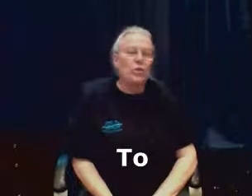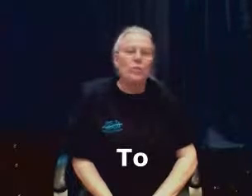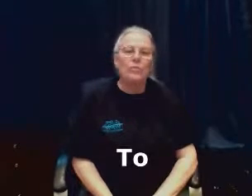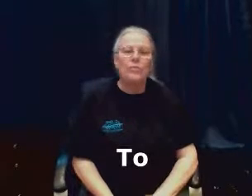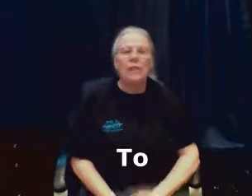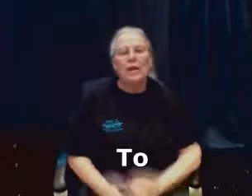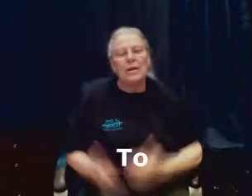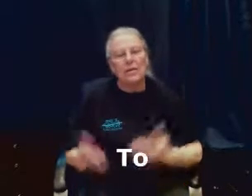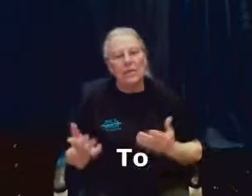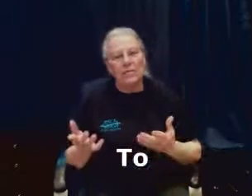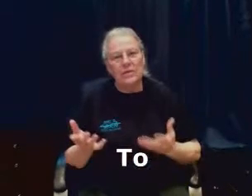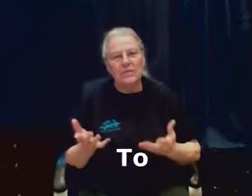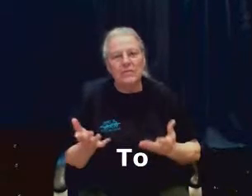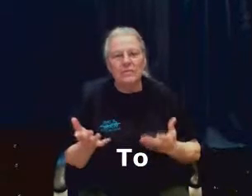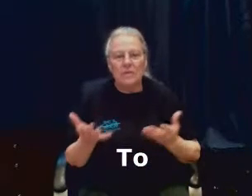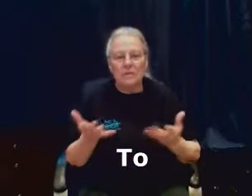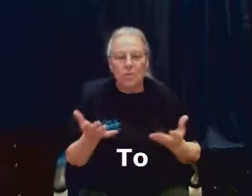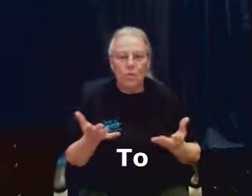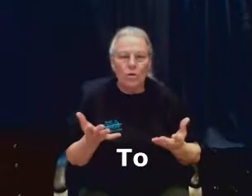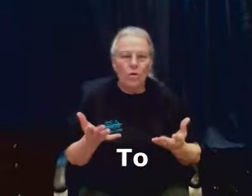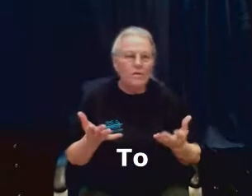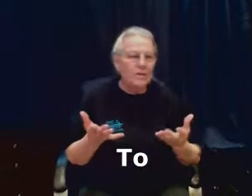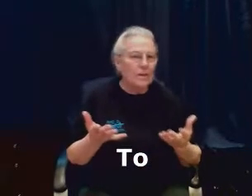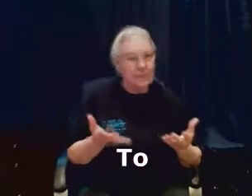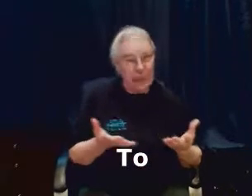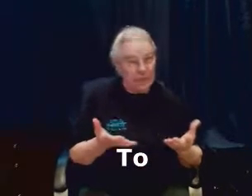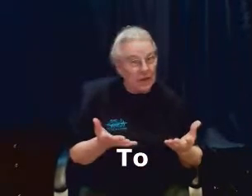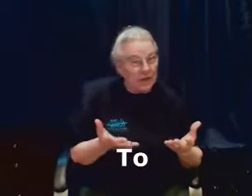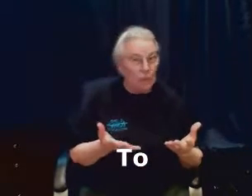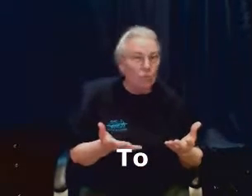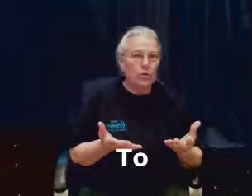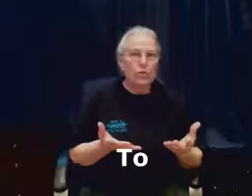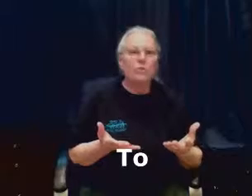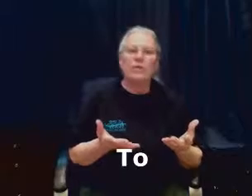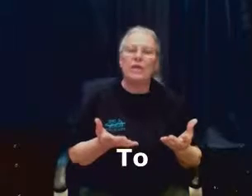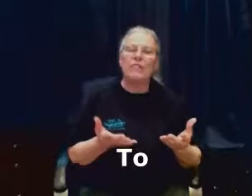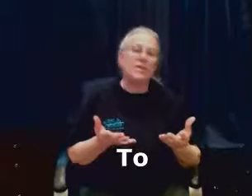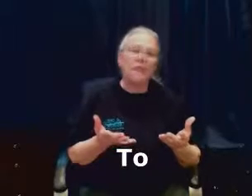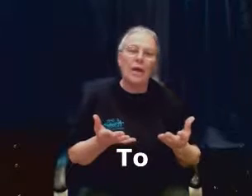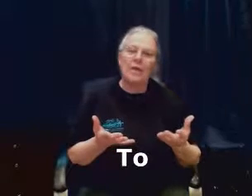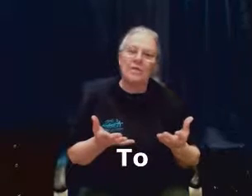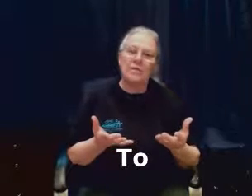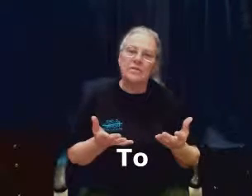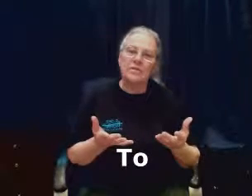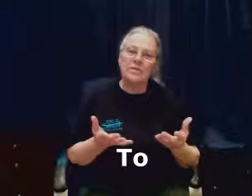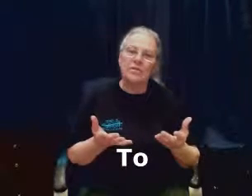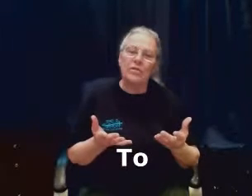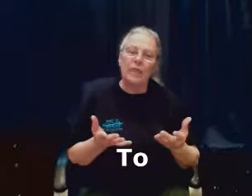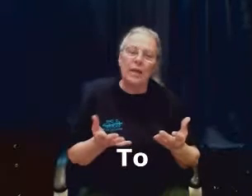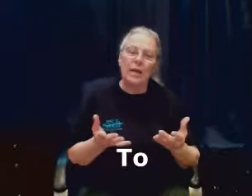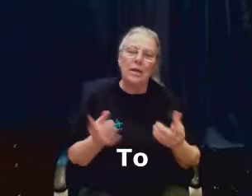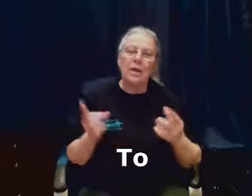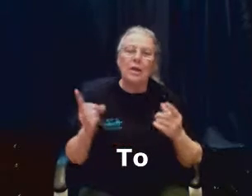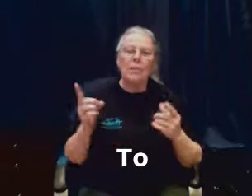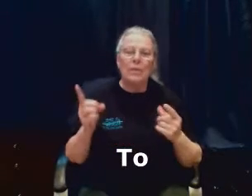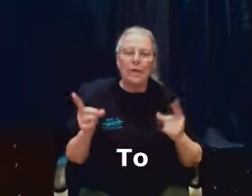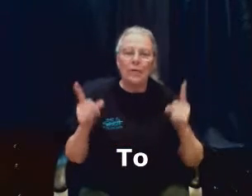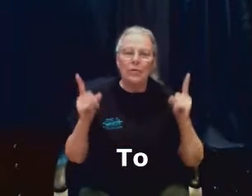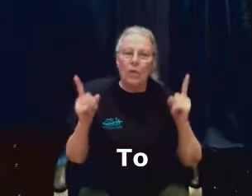2. Now this is a word that sometimes I don't use if it's not necessary for the meaning, but otherwise